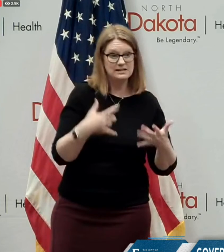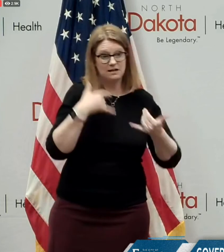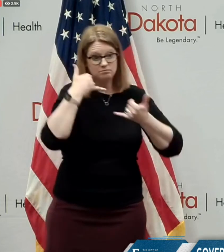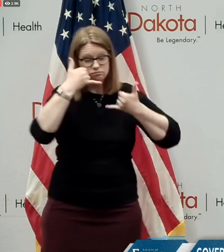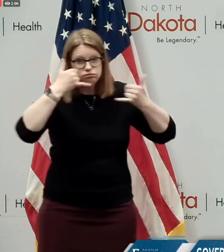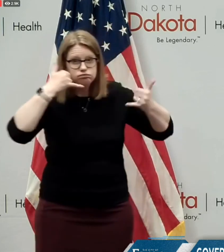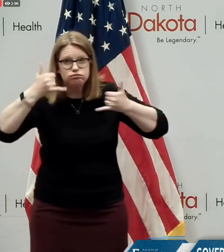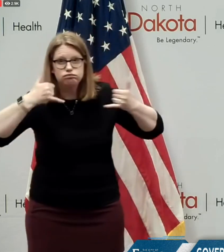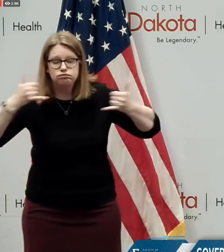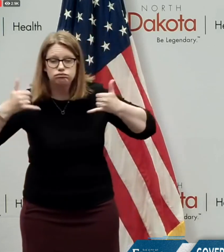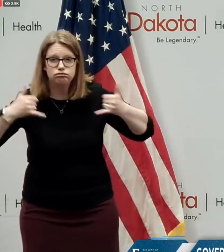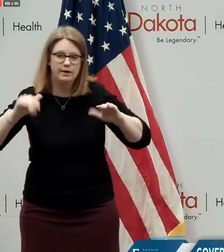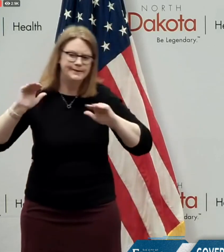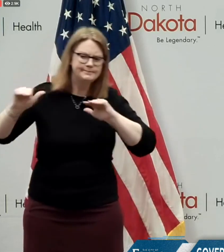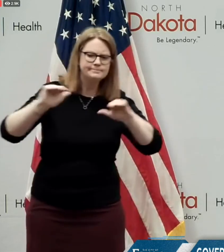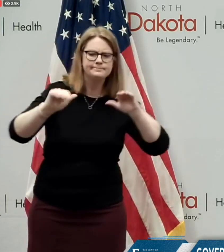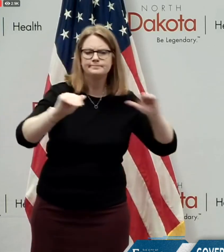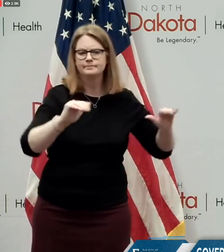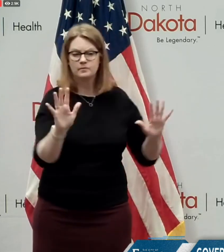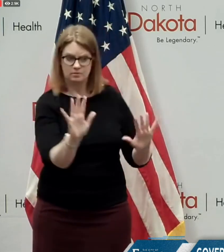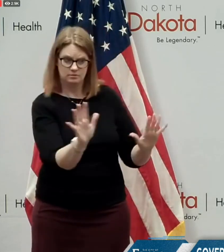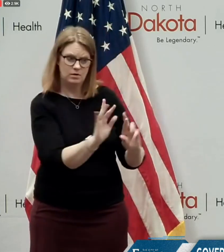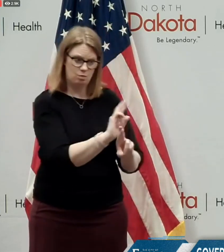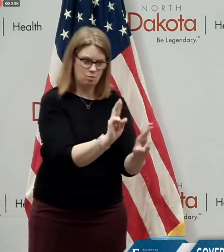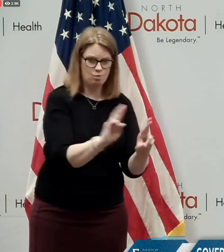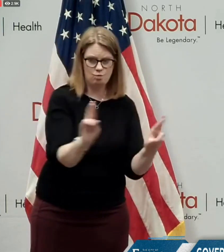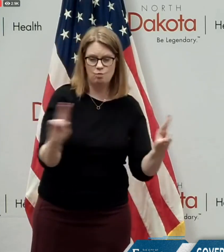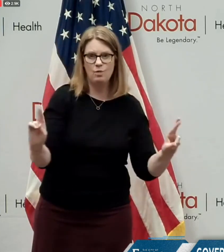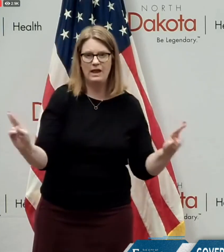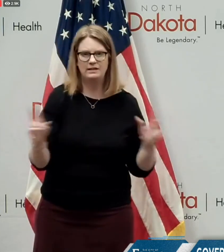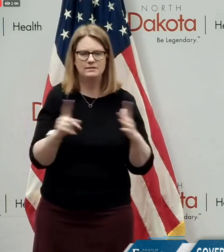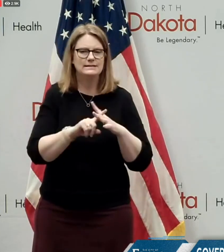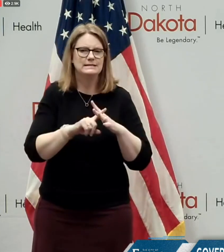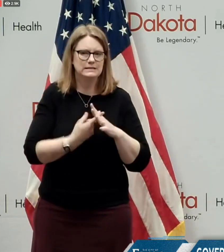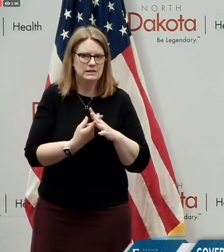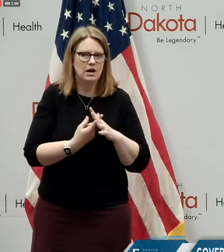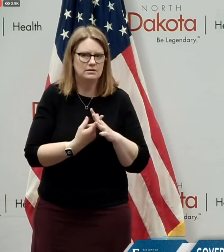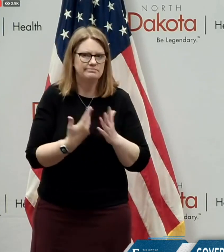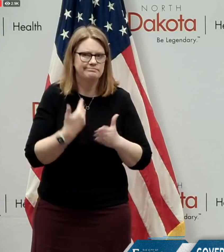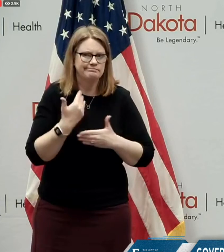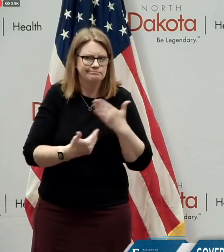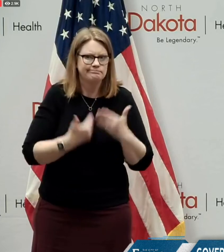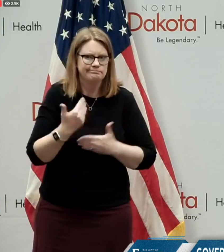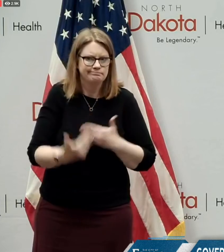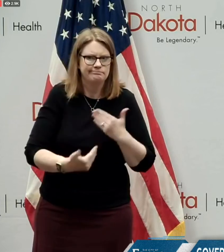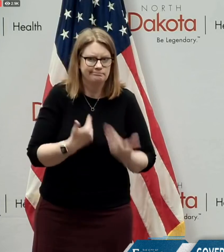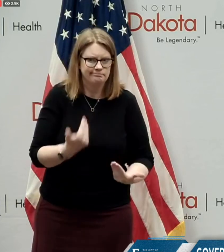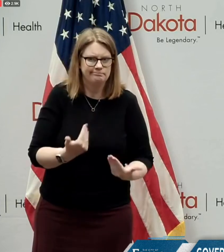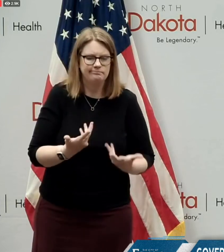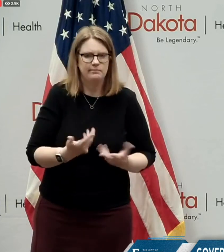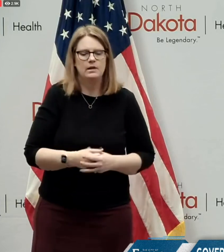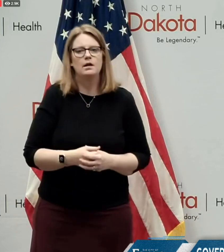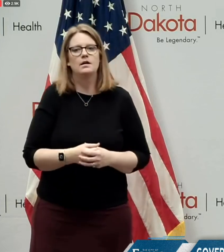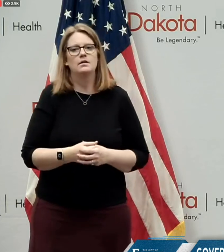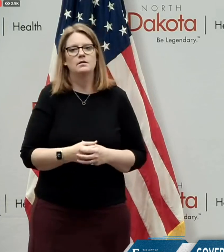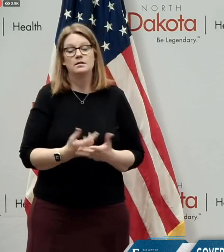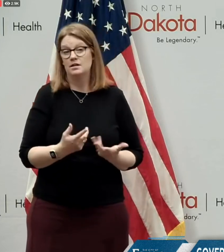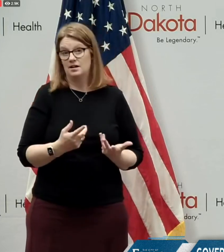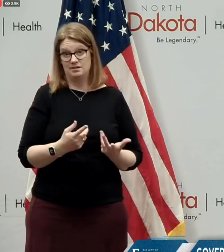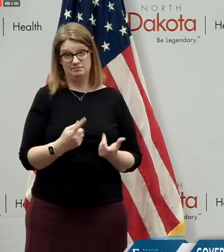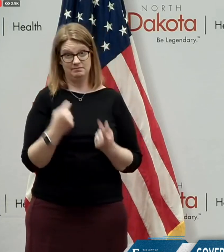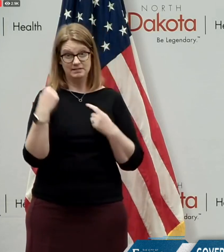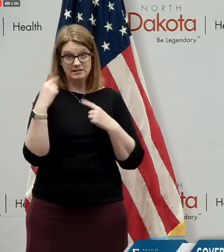were set and ready to begin a process regarding this pandemic. And since then, that hasn't